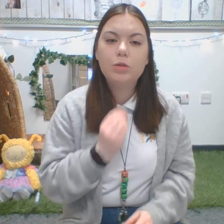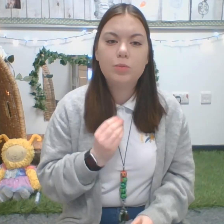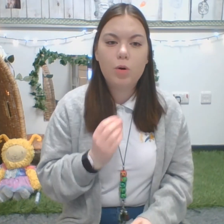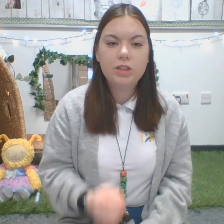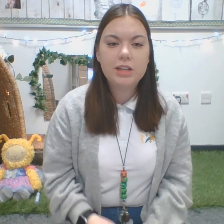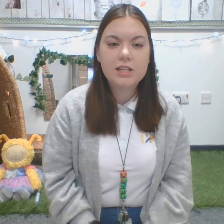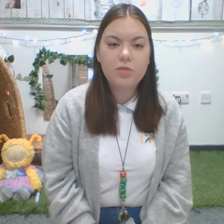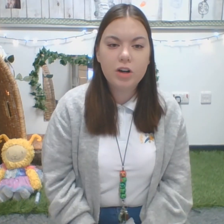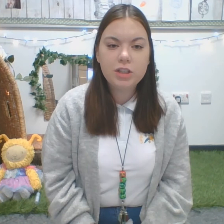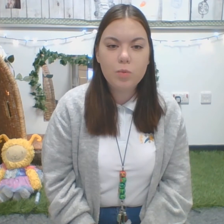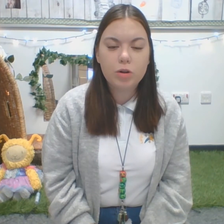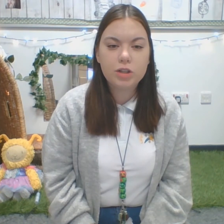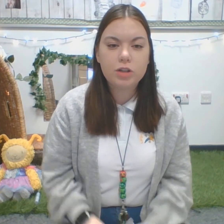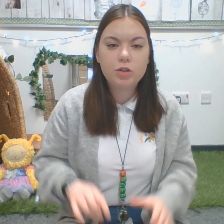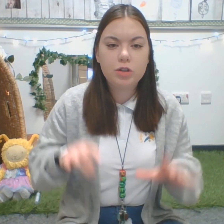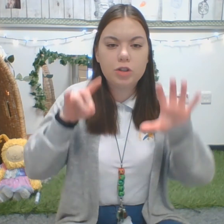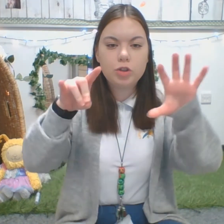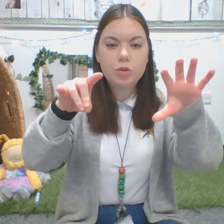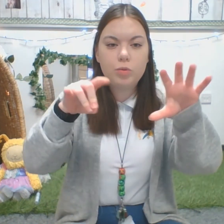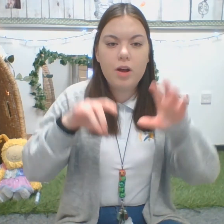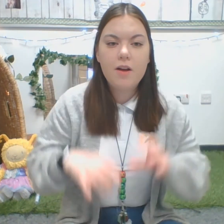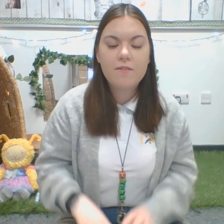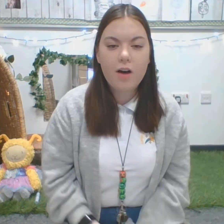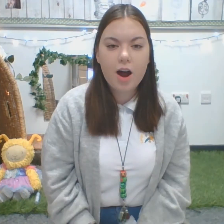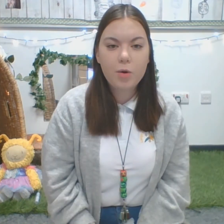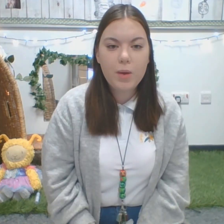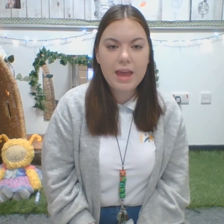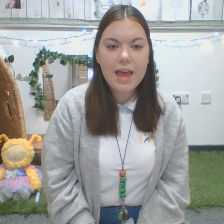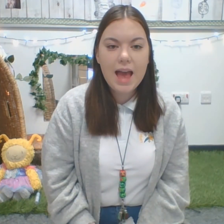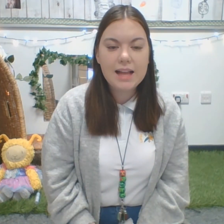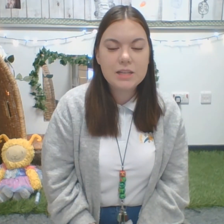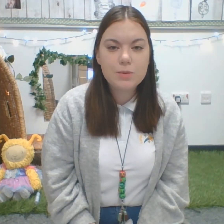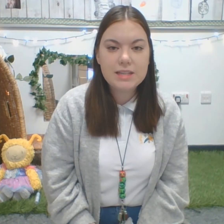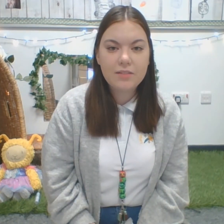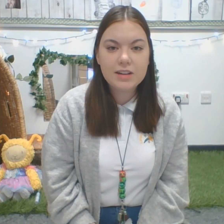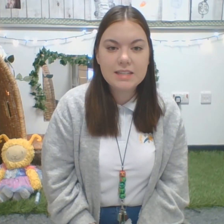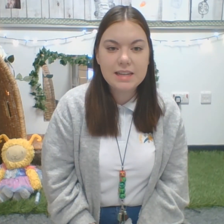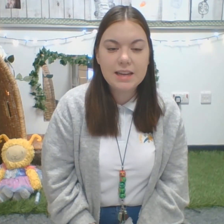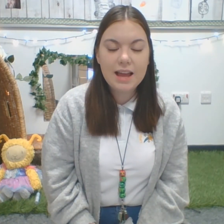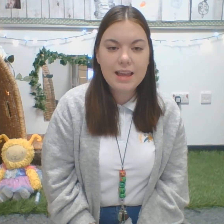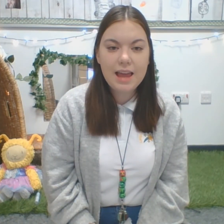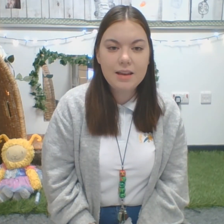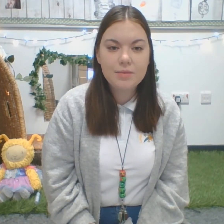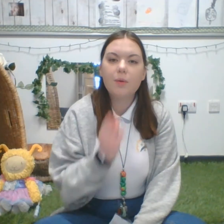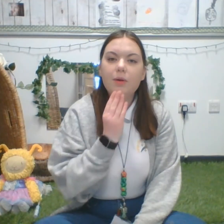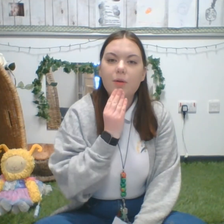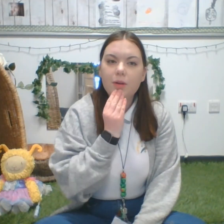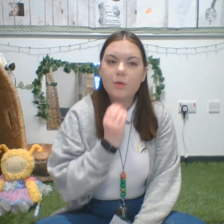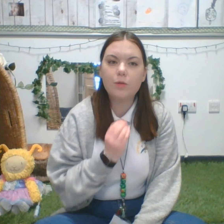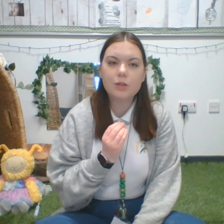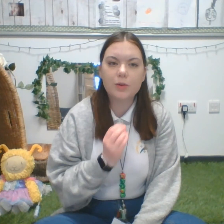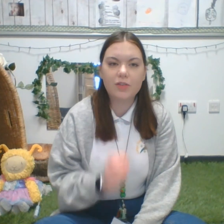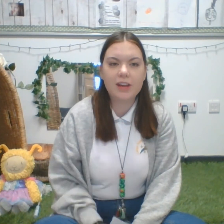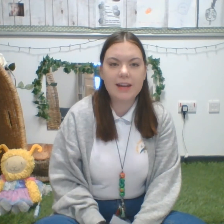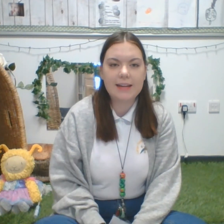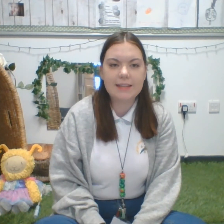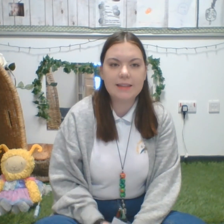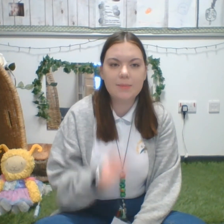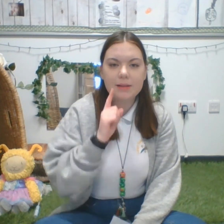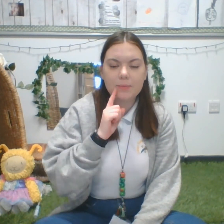watched as the rushing water took the troll far away, and he was never seen again. When all the goats were reunited, they made a